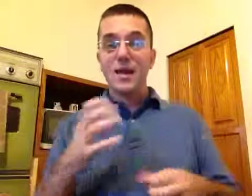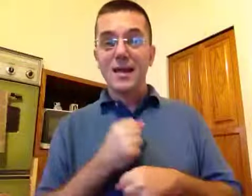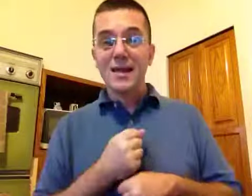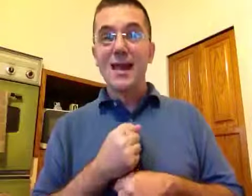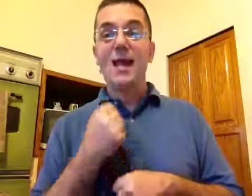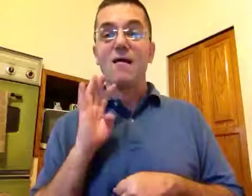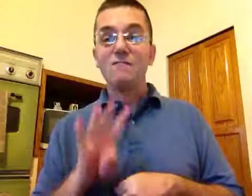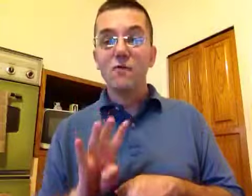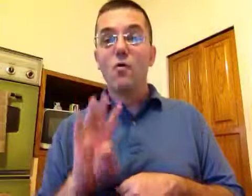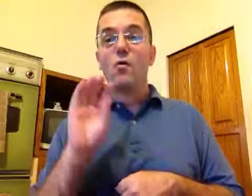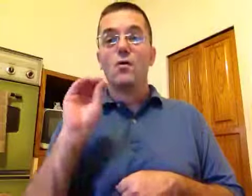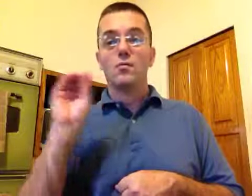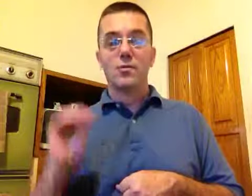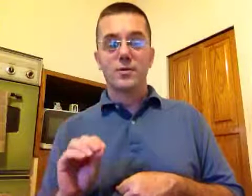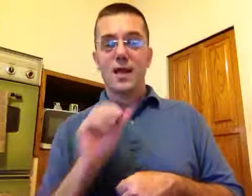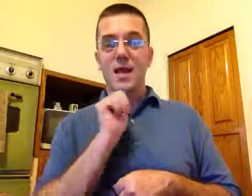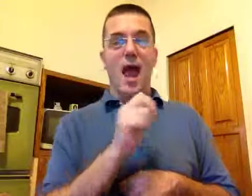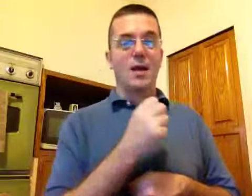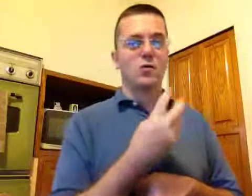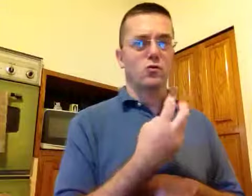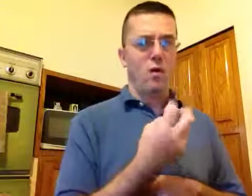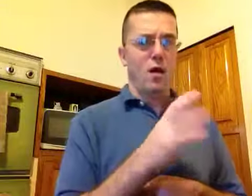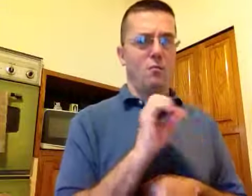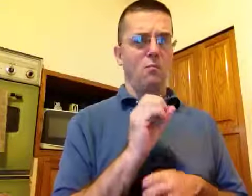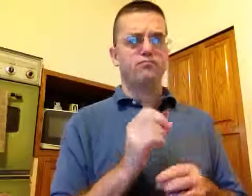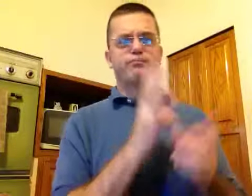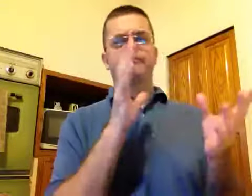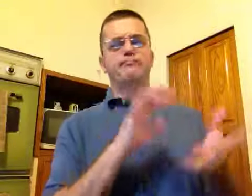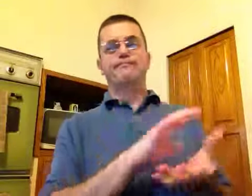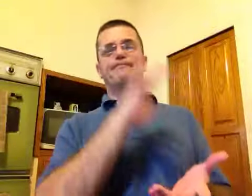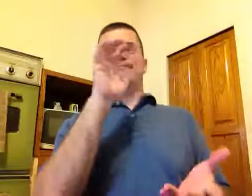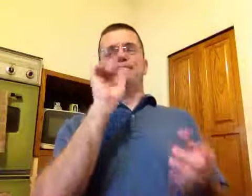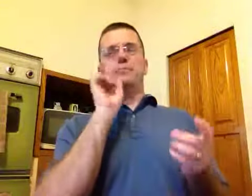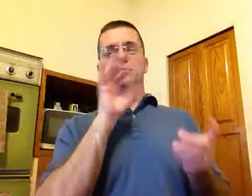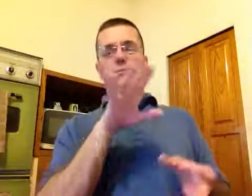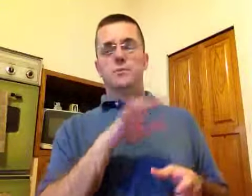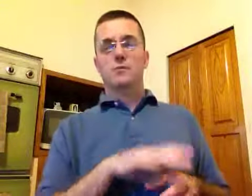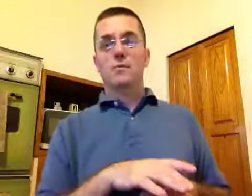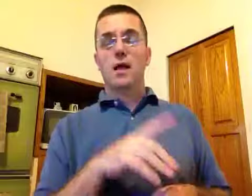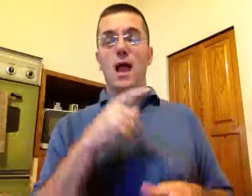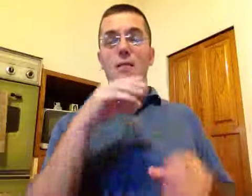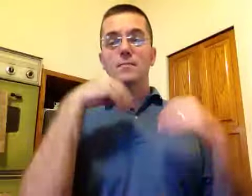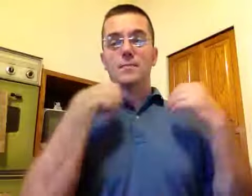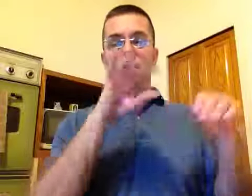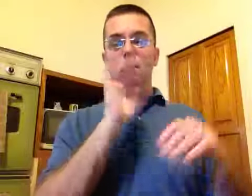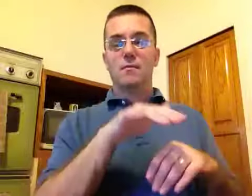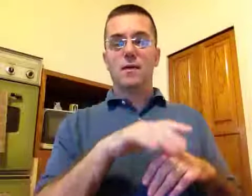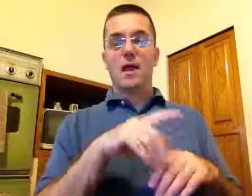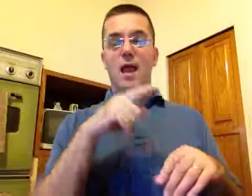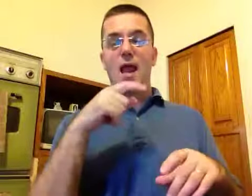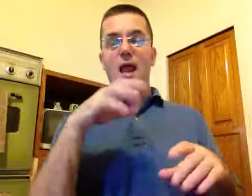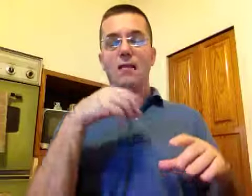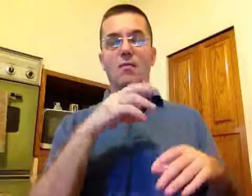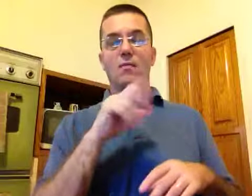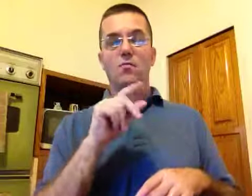real compelling reason to keep this particular house, I'm probably selling it and the $20,000 car so that we can have some